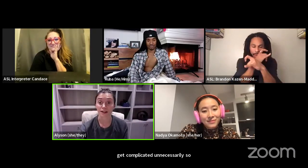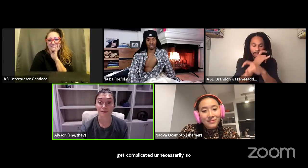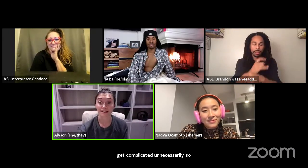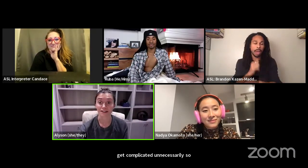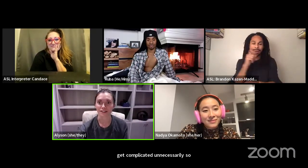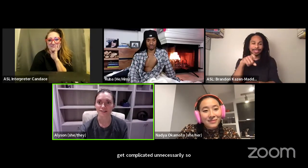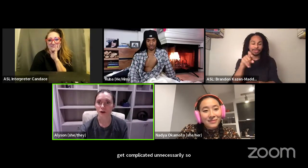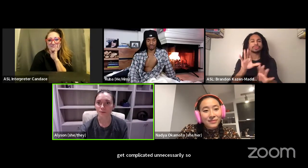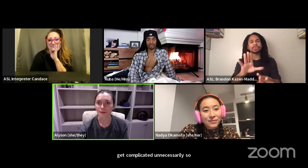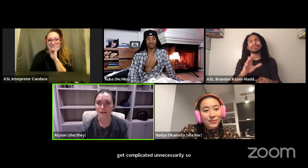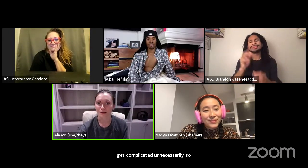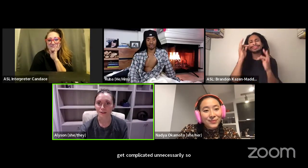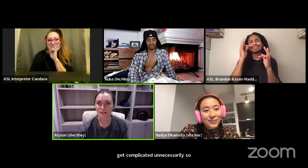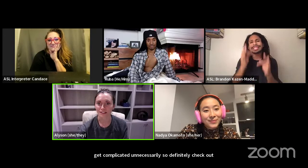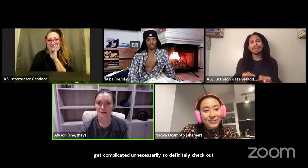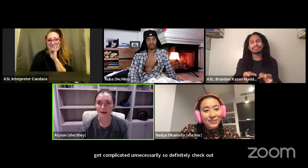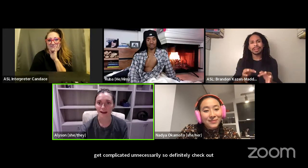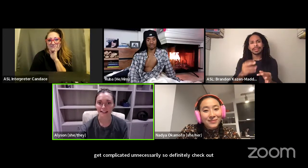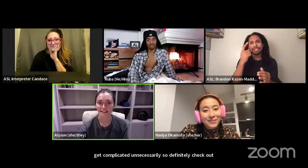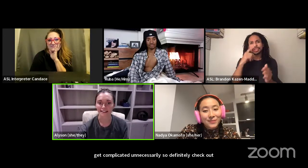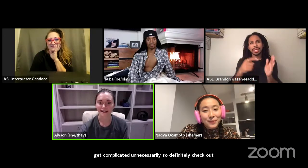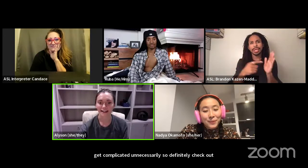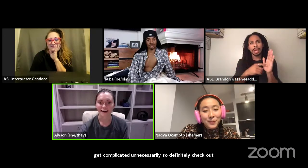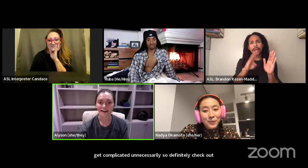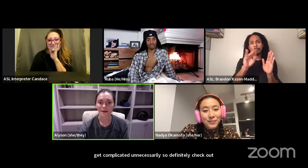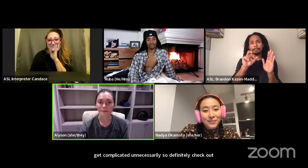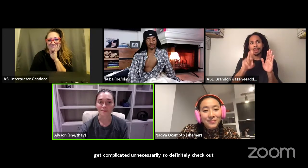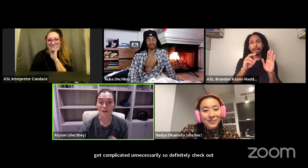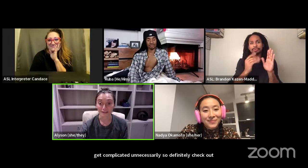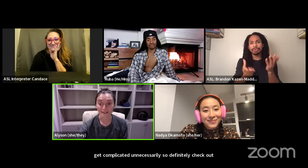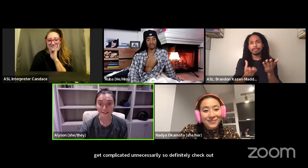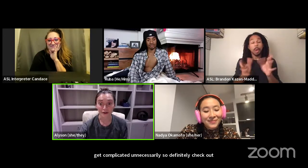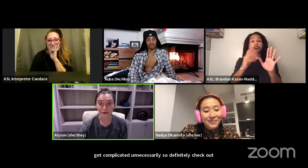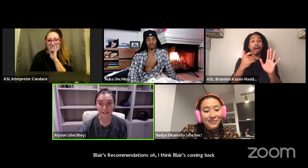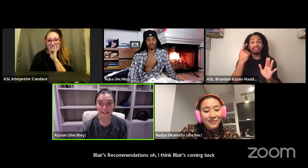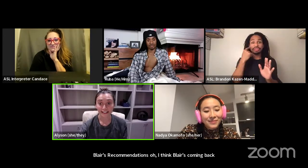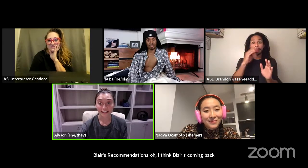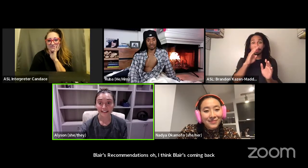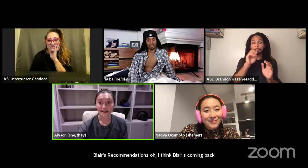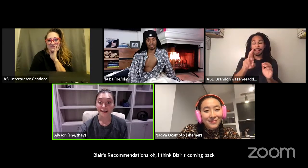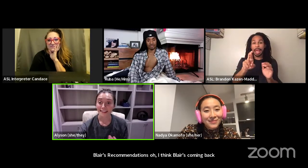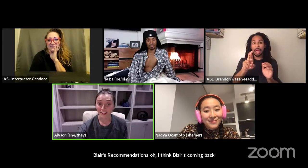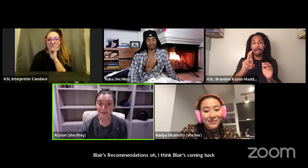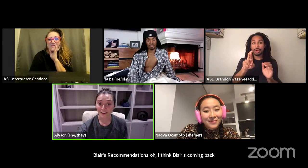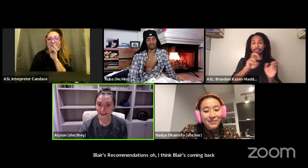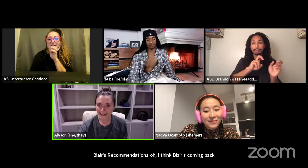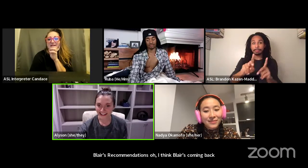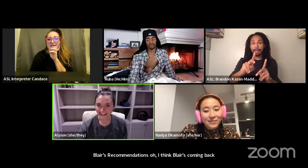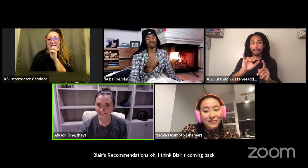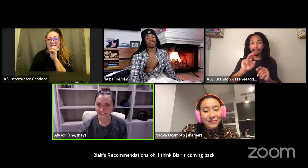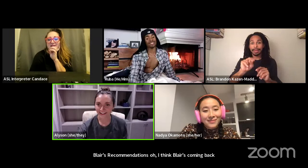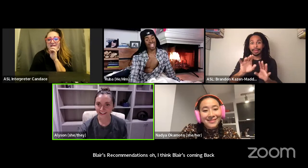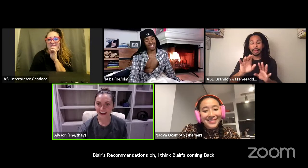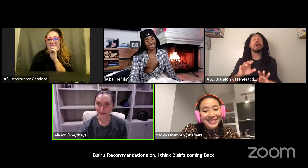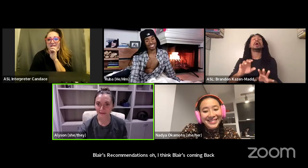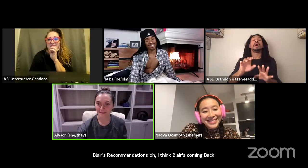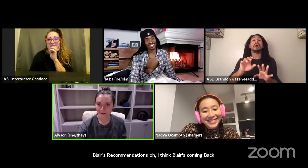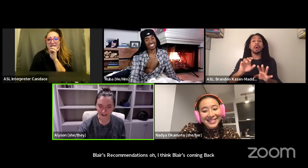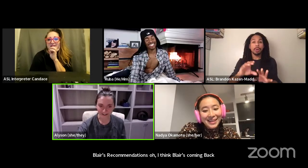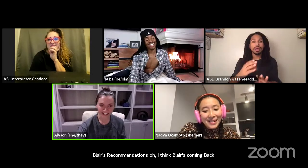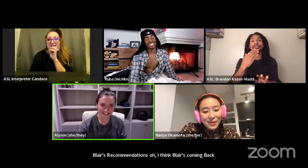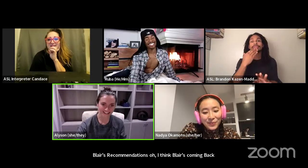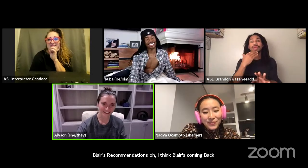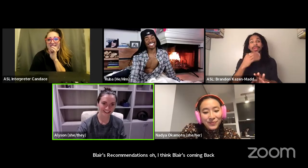Blair's recommendations. Oh, I think Blair's coming back in. But also, thank you, Nadia, for